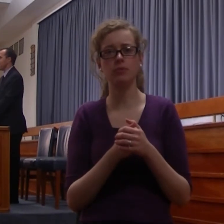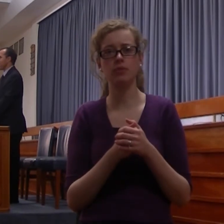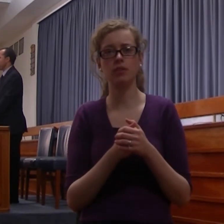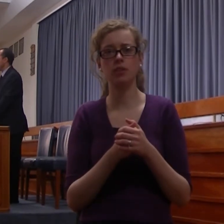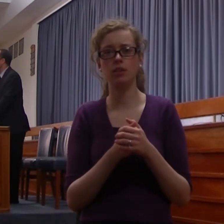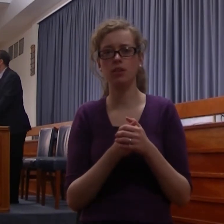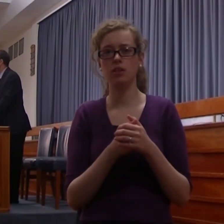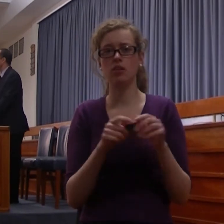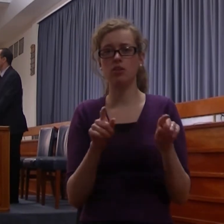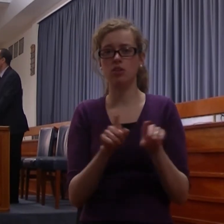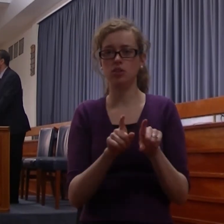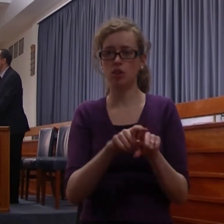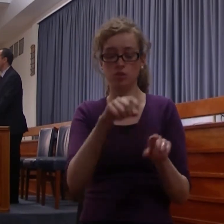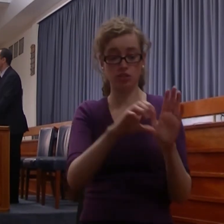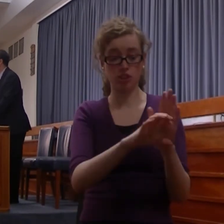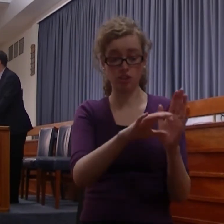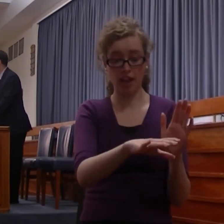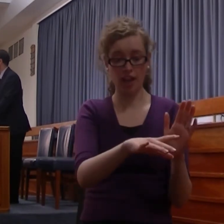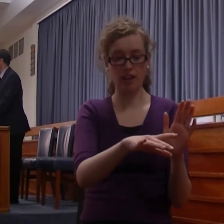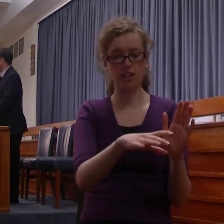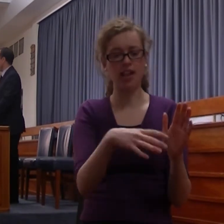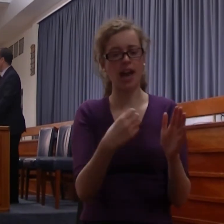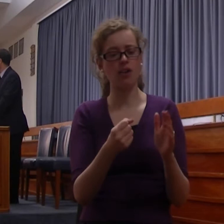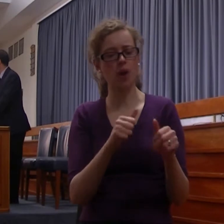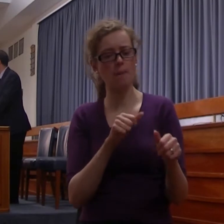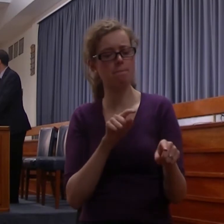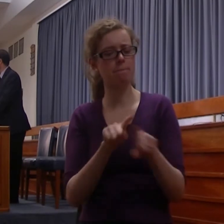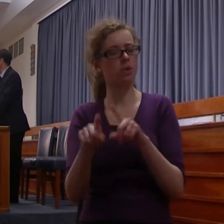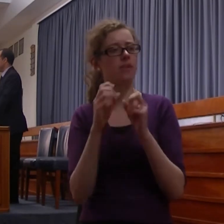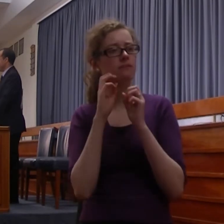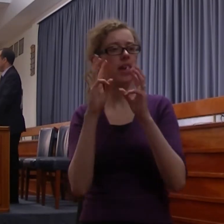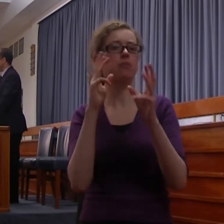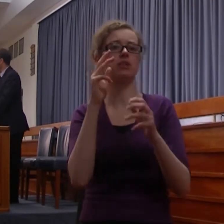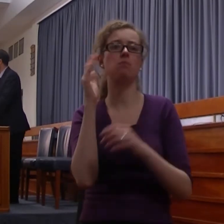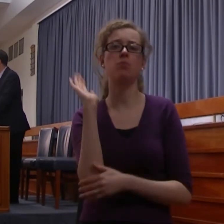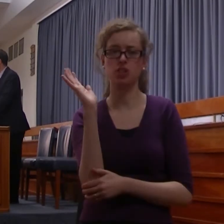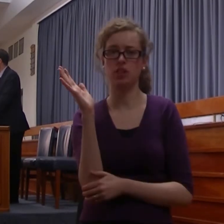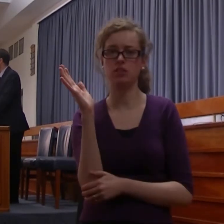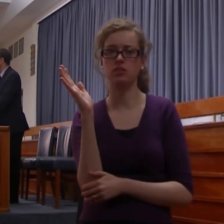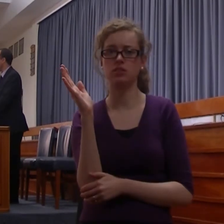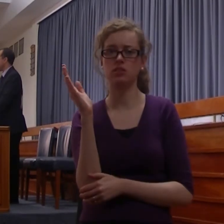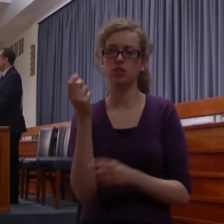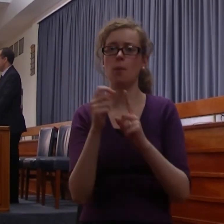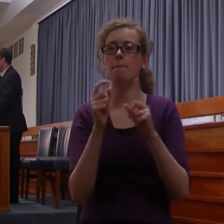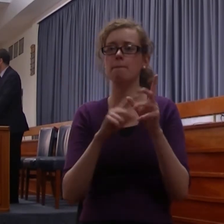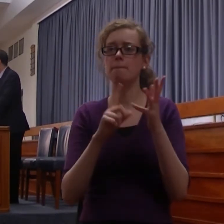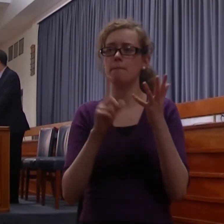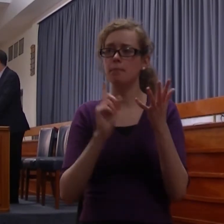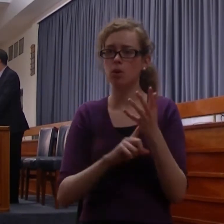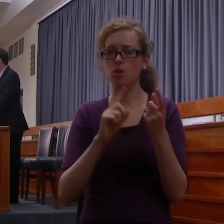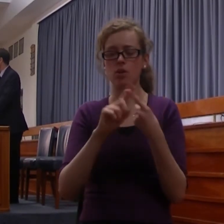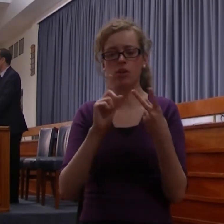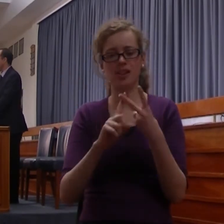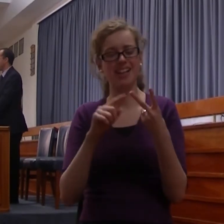it's also interesting for us to know that the church of Ephesus hosted the most eminent